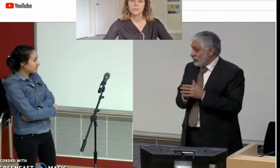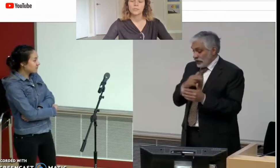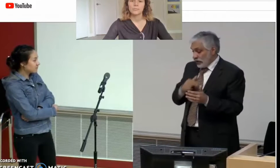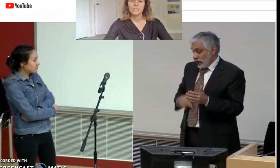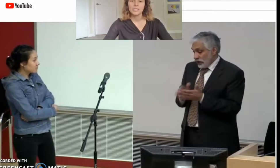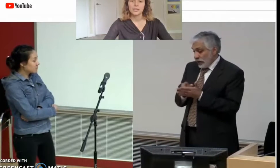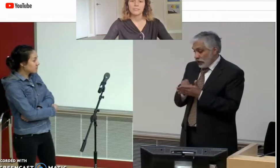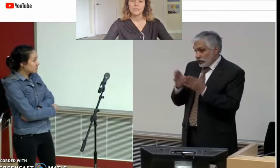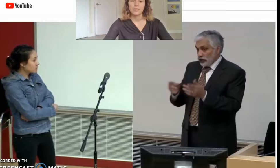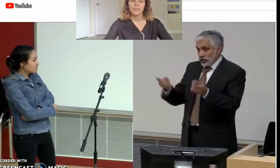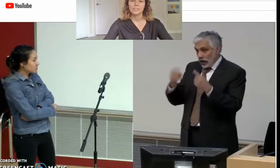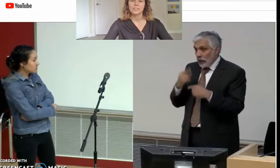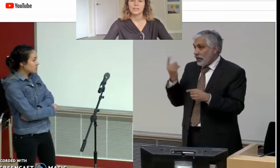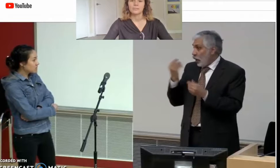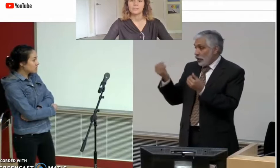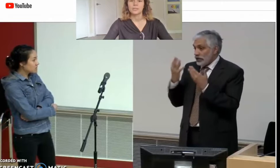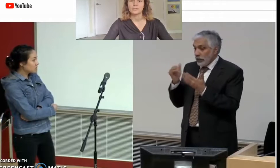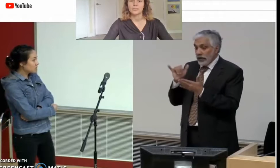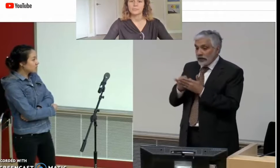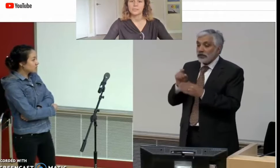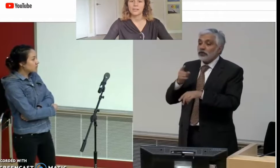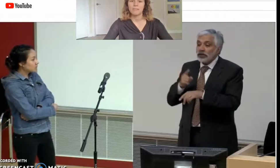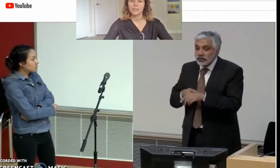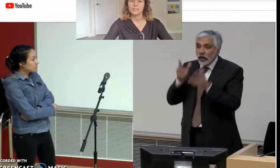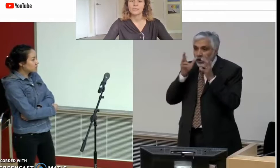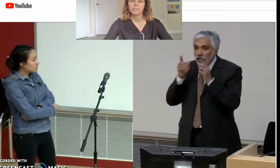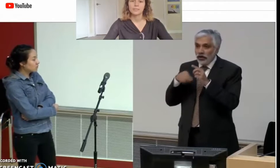In my teaching, I find that that's not the response when it comes to deaf kids.